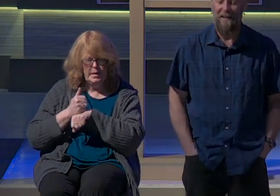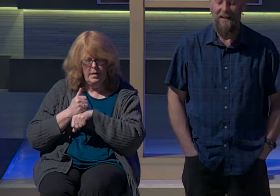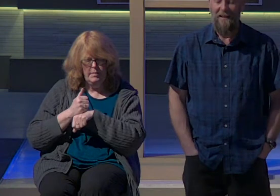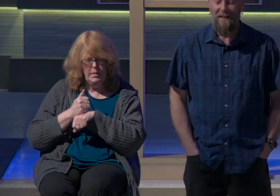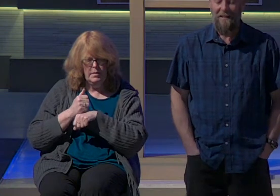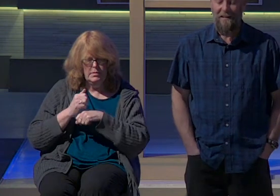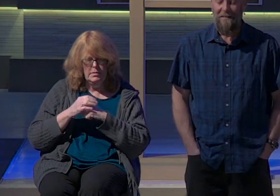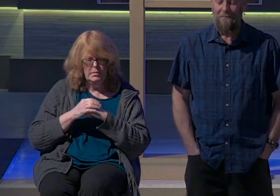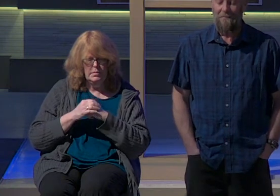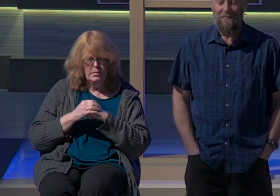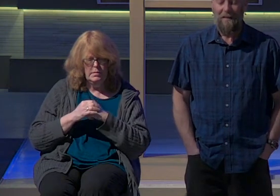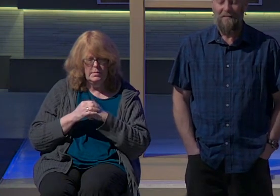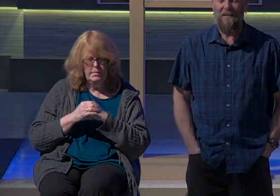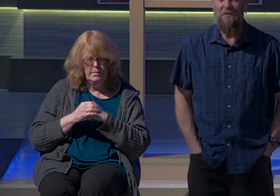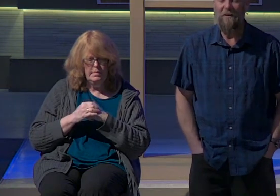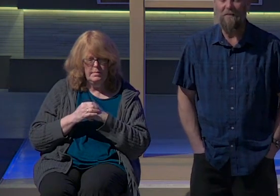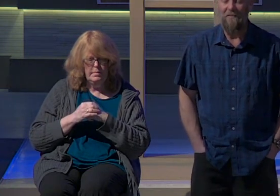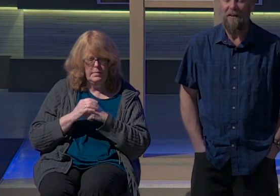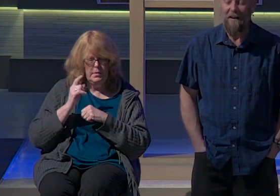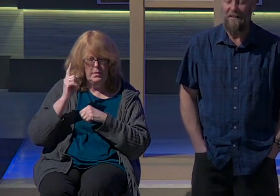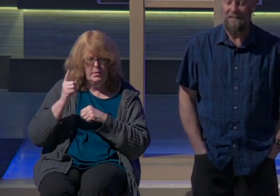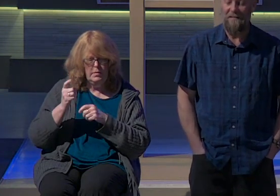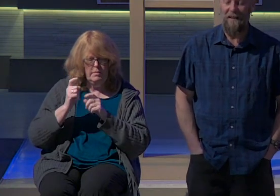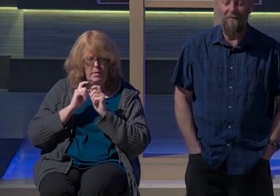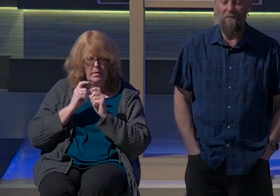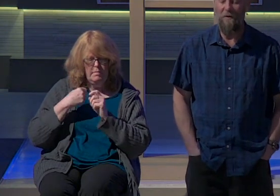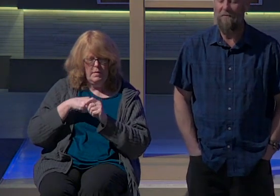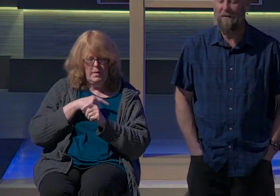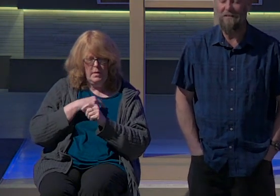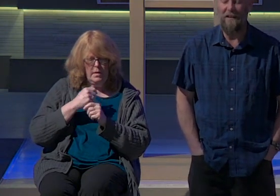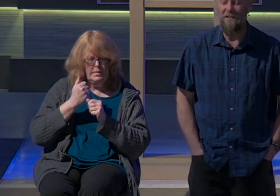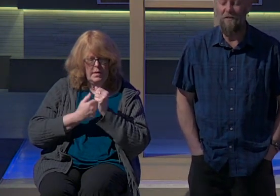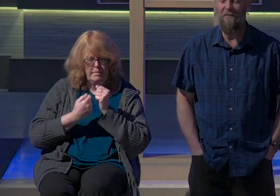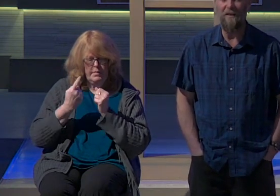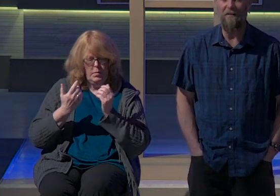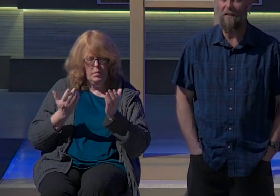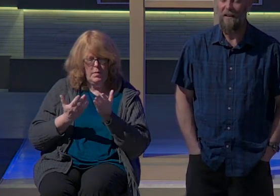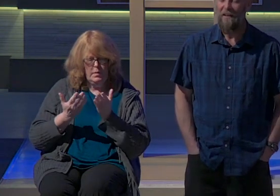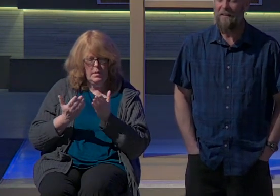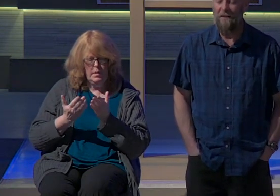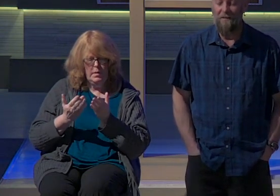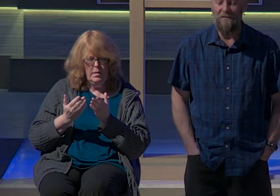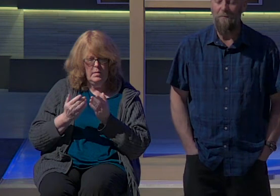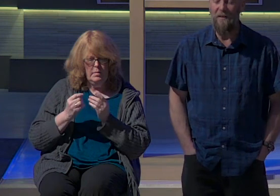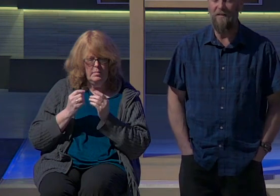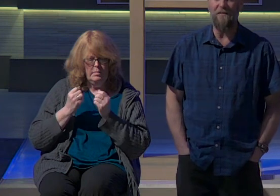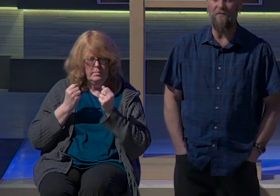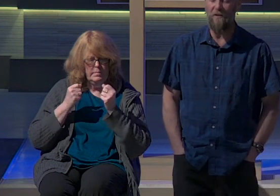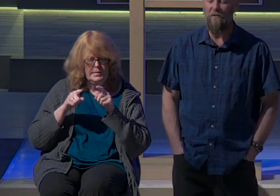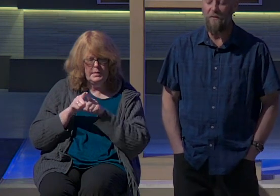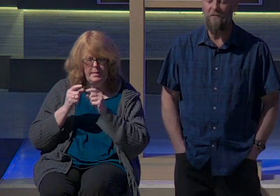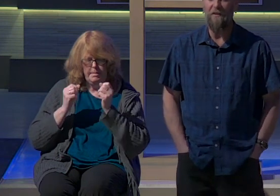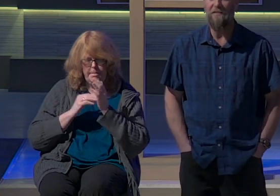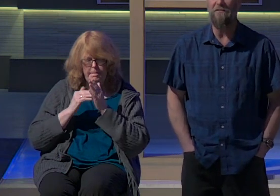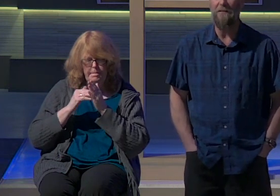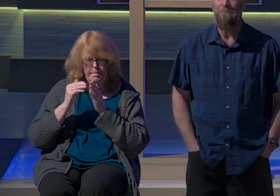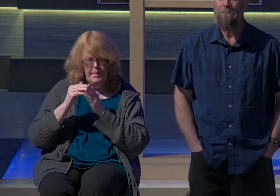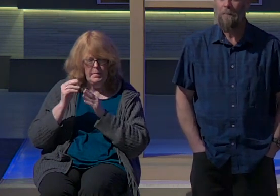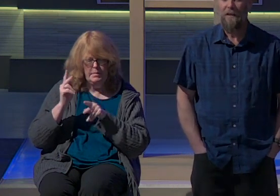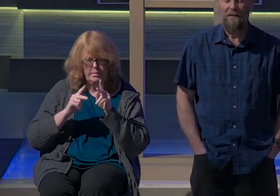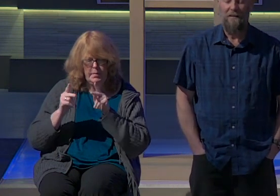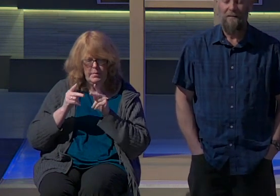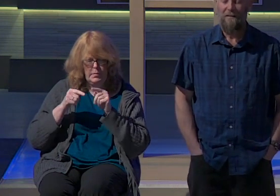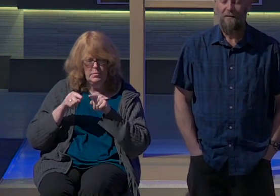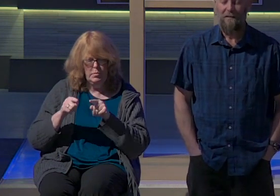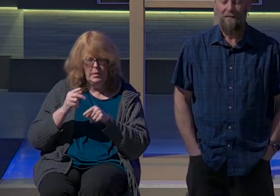in, that you have given us, every one of us, as you have given countless millions over the course of history,